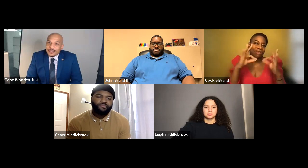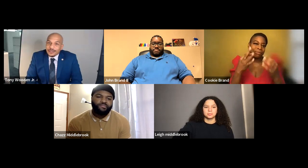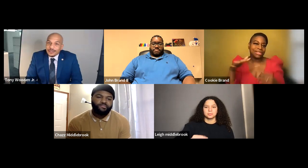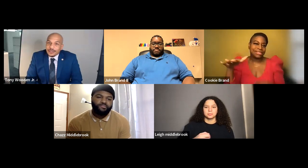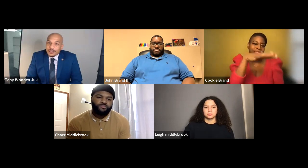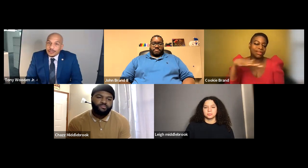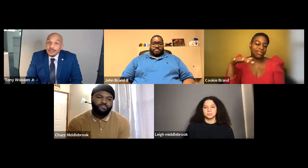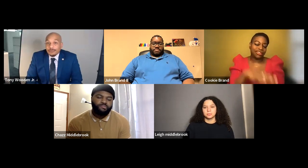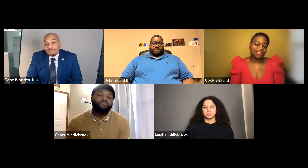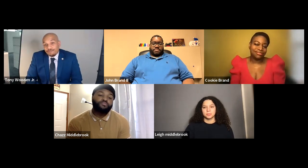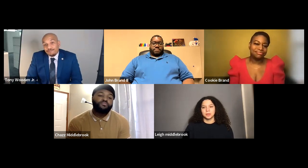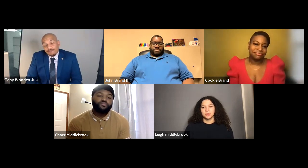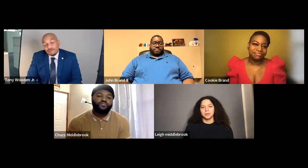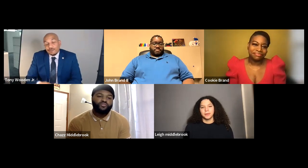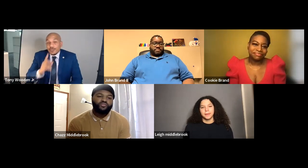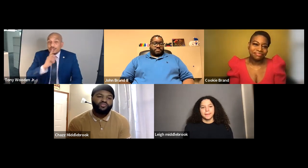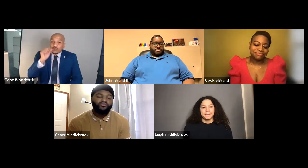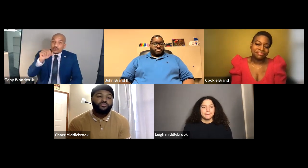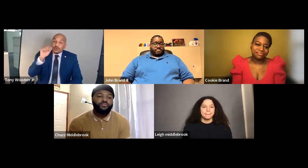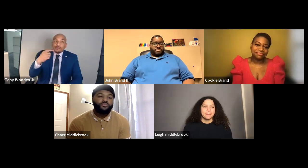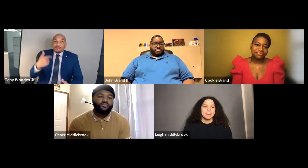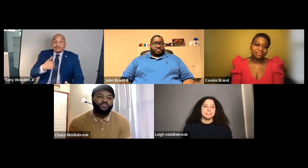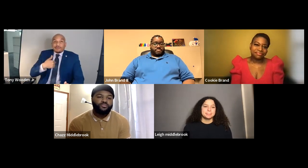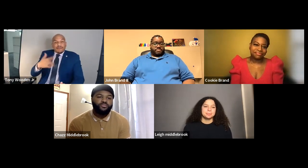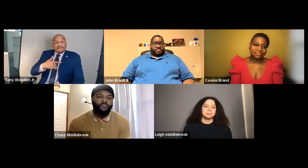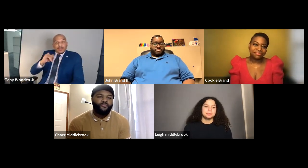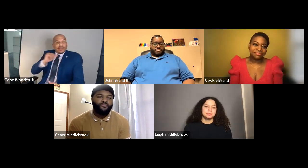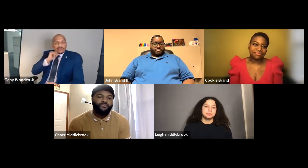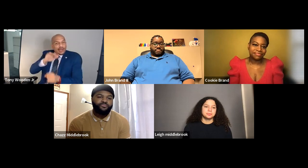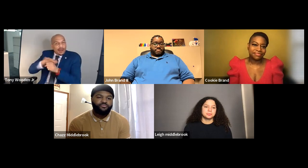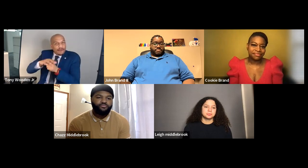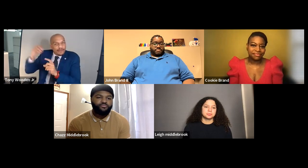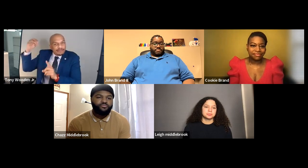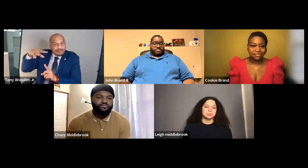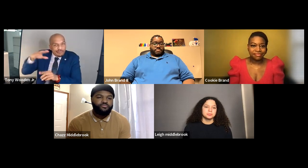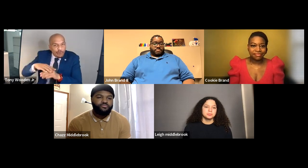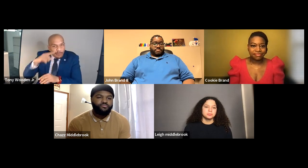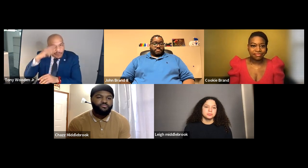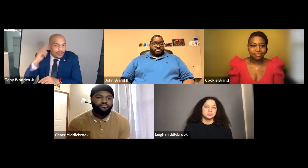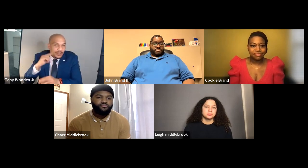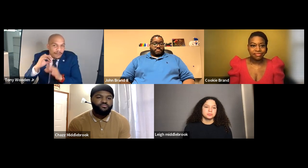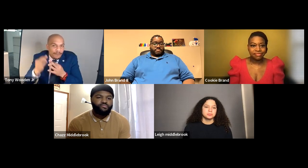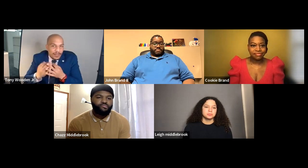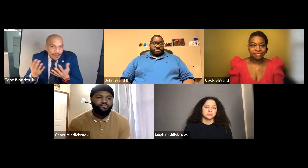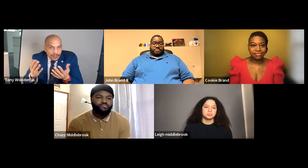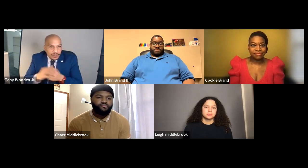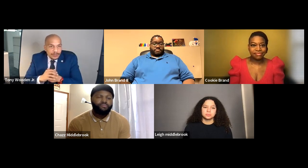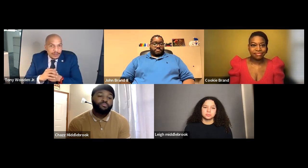signs that they use. And when you talk about Black deaf families, regionality has a lot to do with the